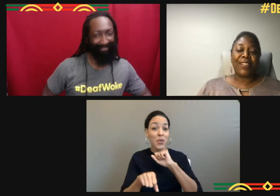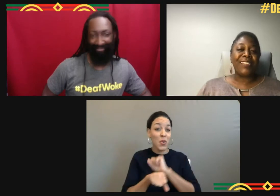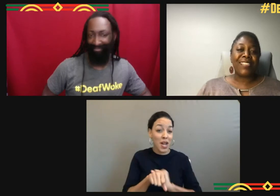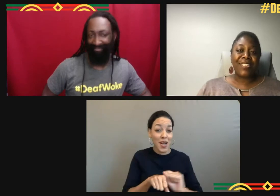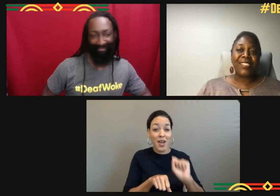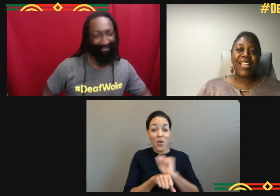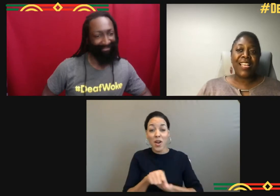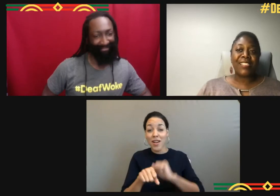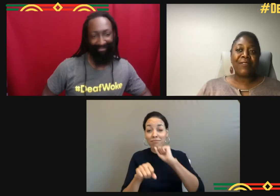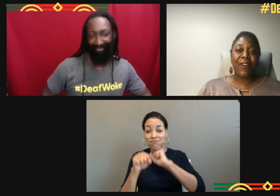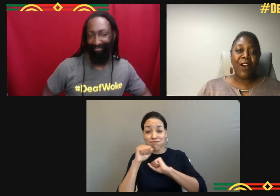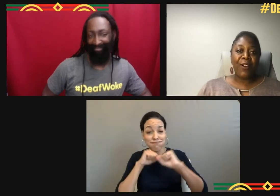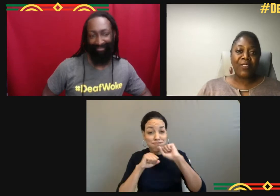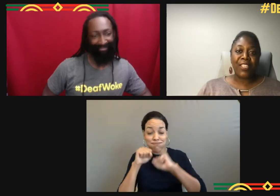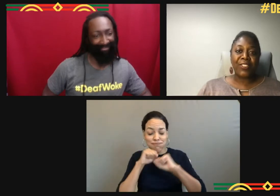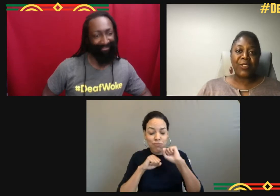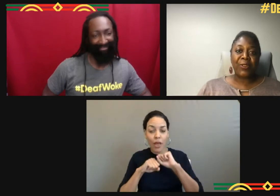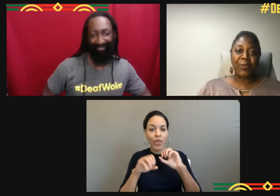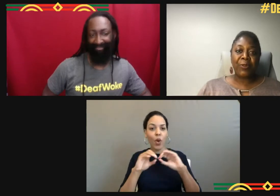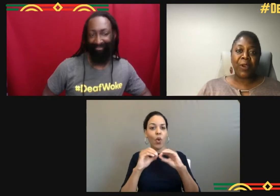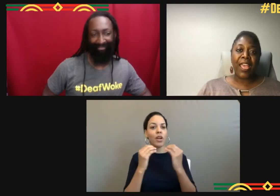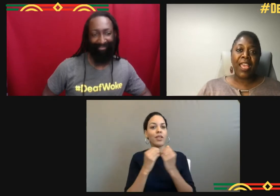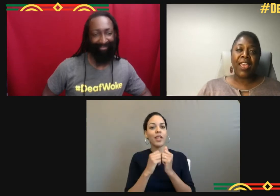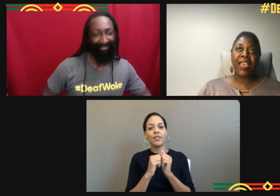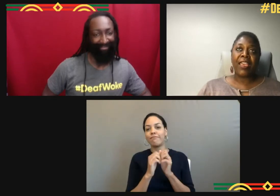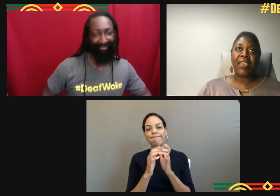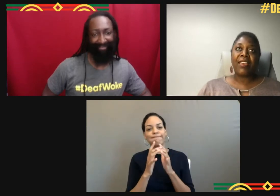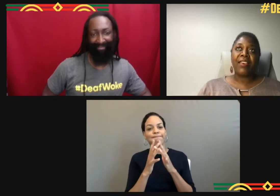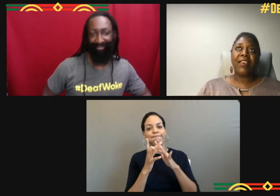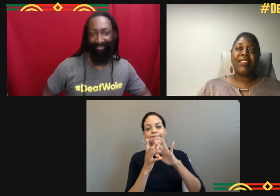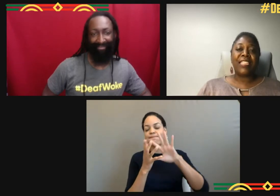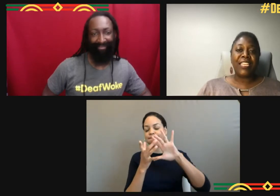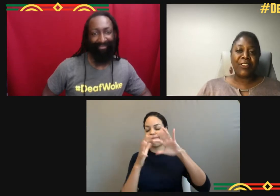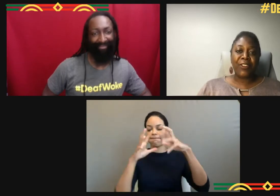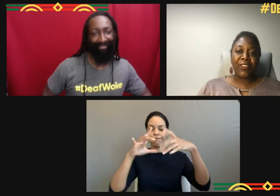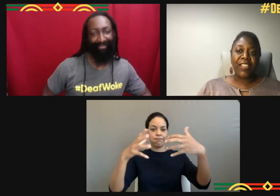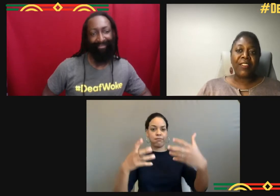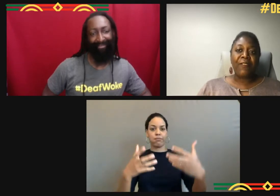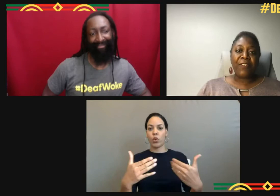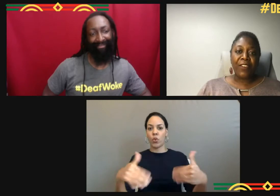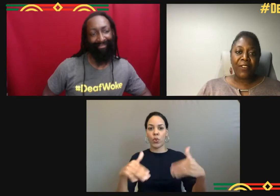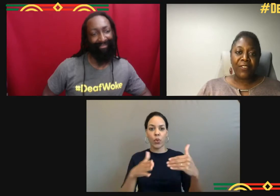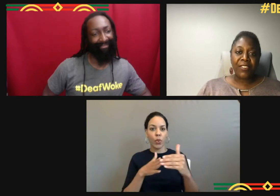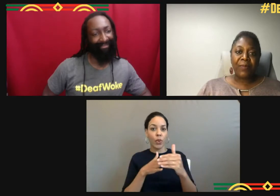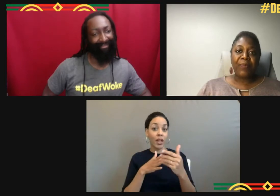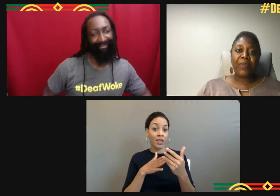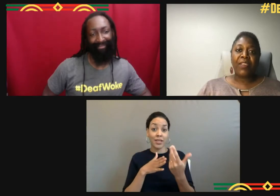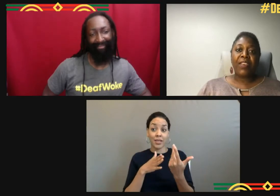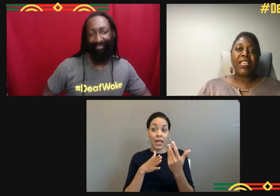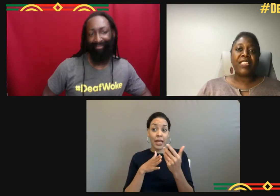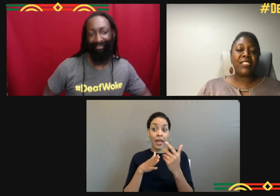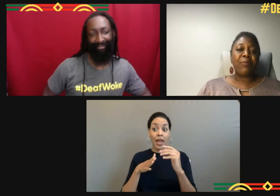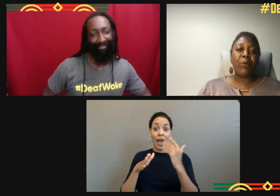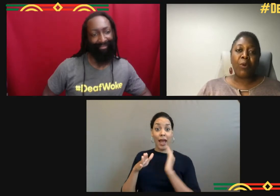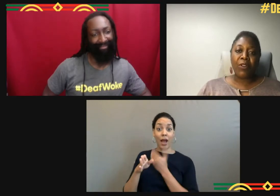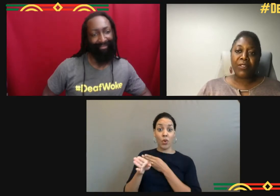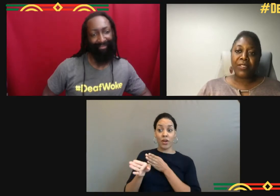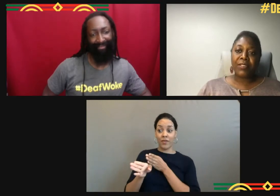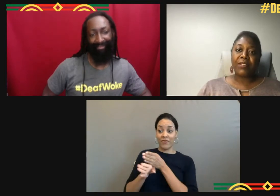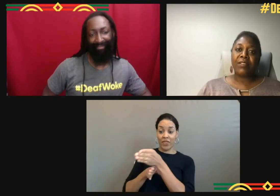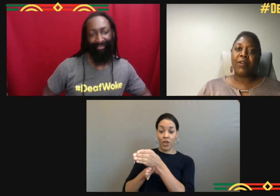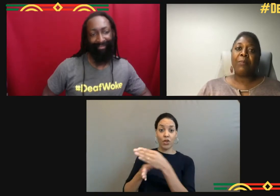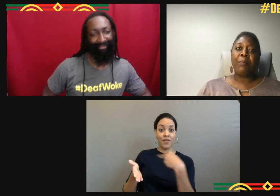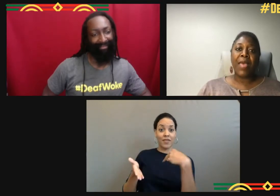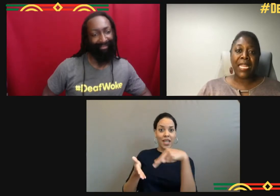this organization has evolved into a leader in the field. It